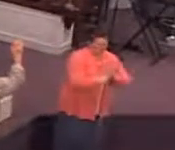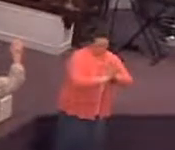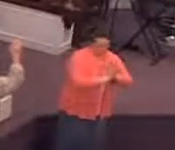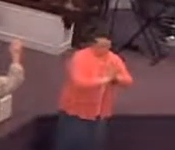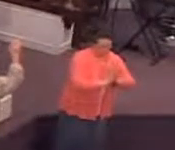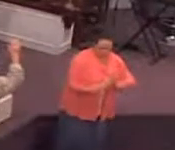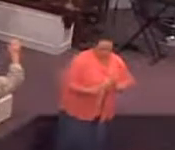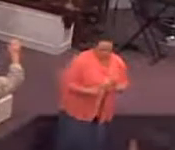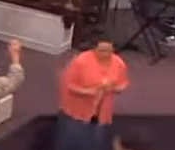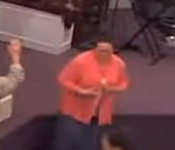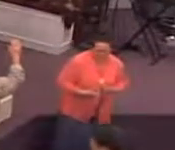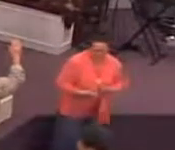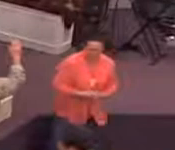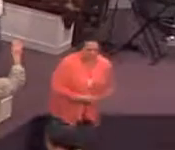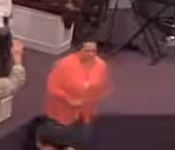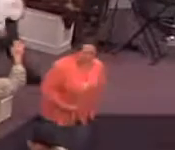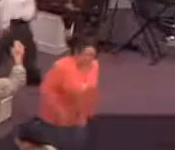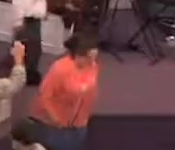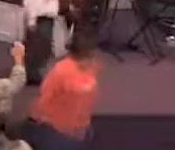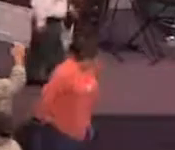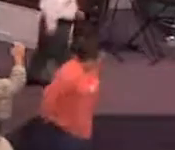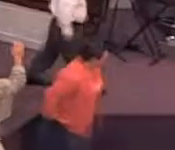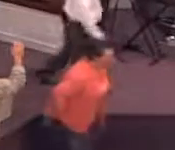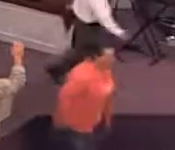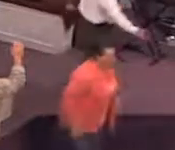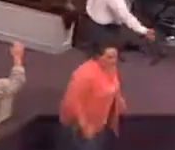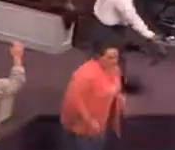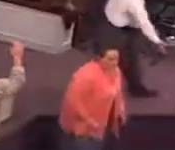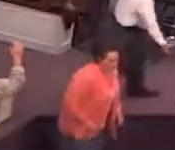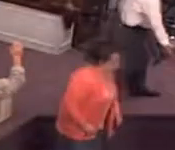Hallelujah. Hallelujah. Hallelujah.